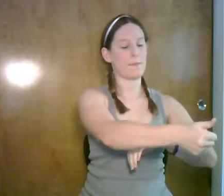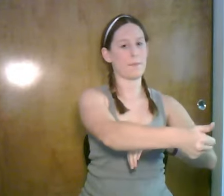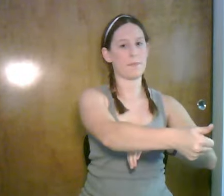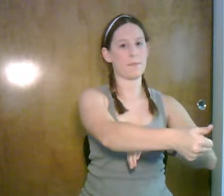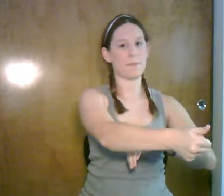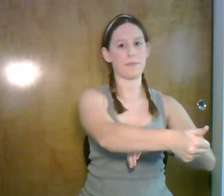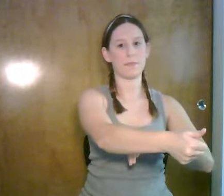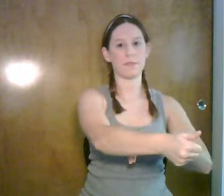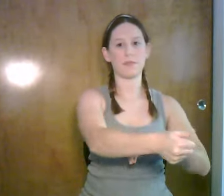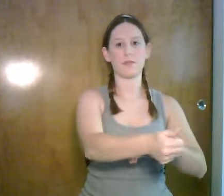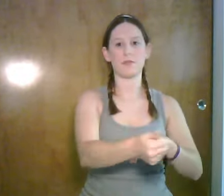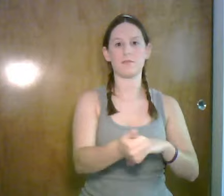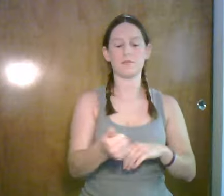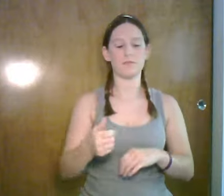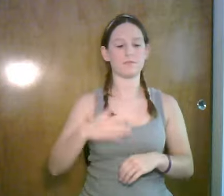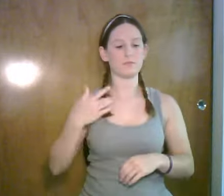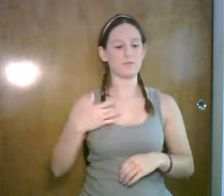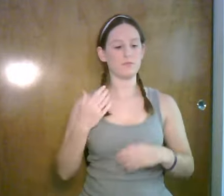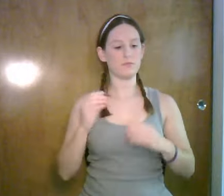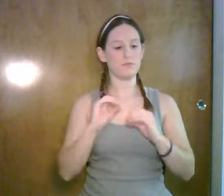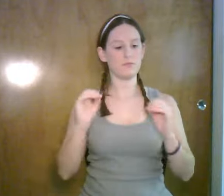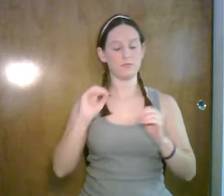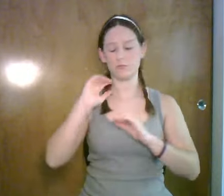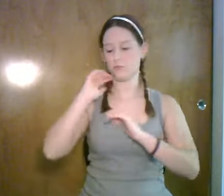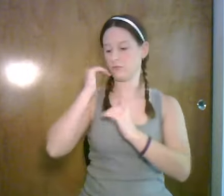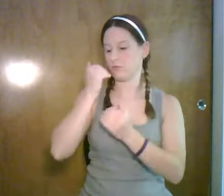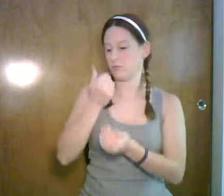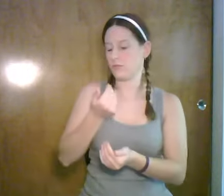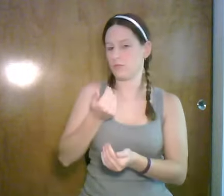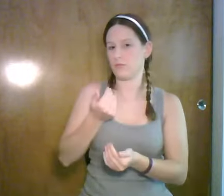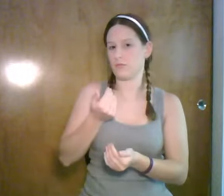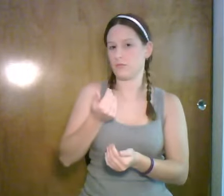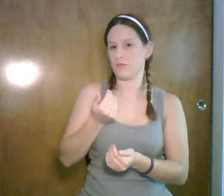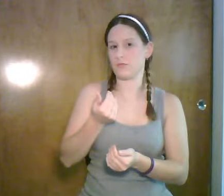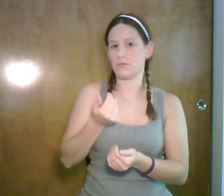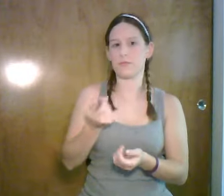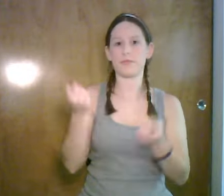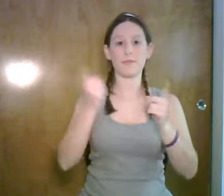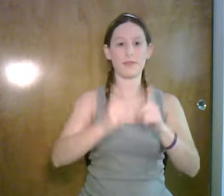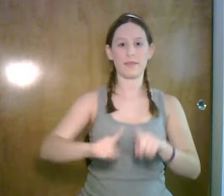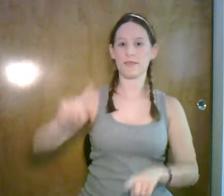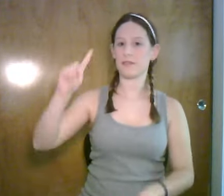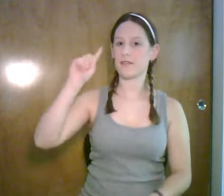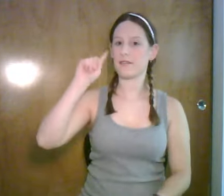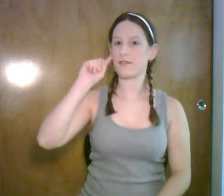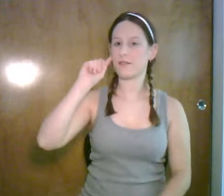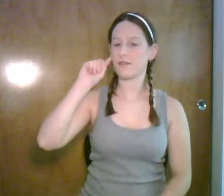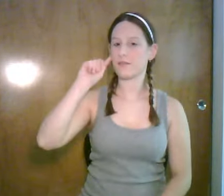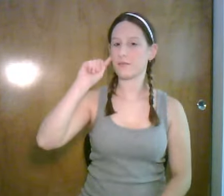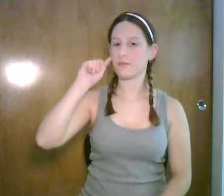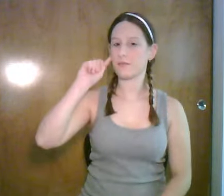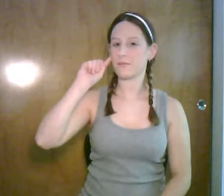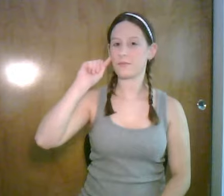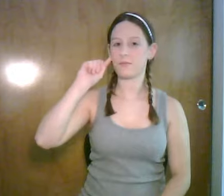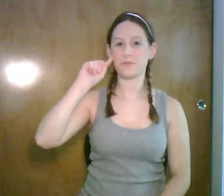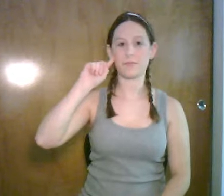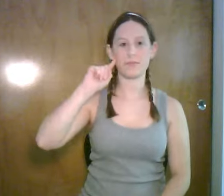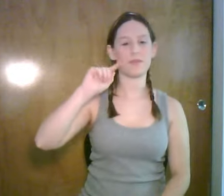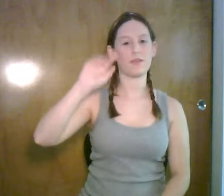Feel no shame At the sound Of